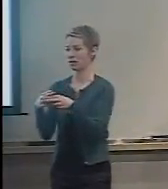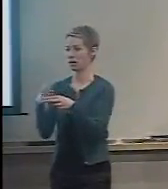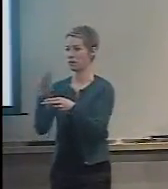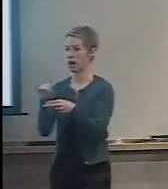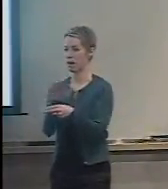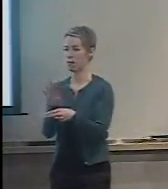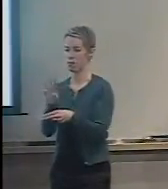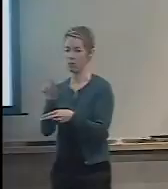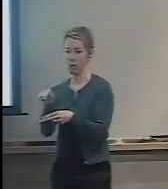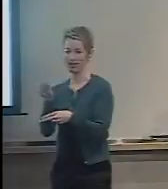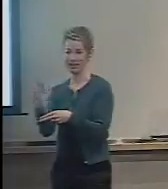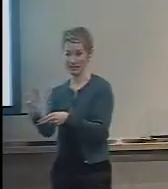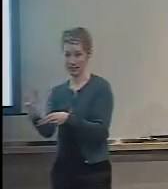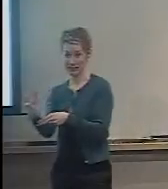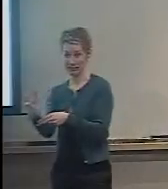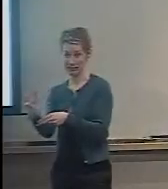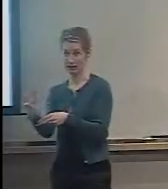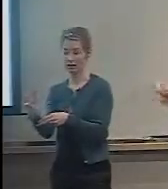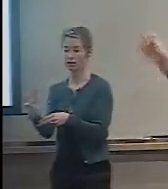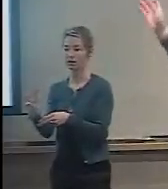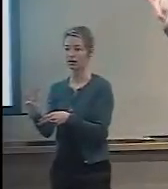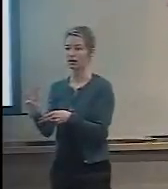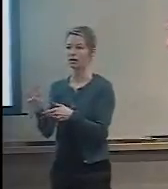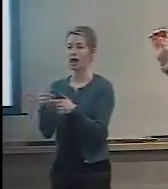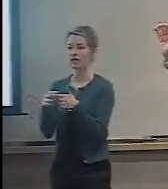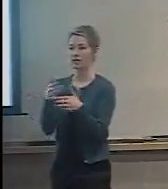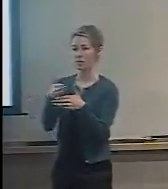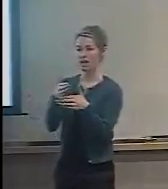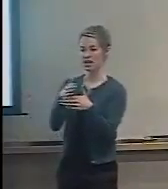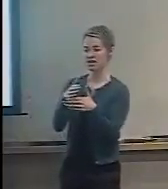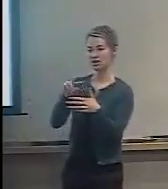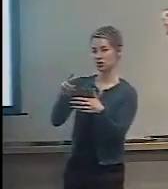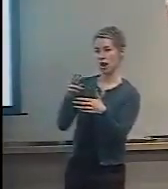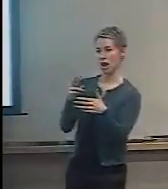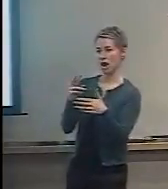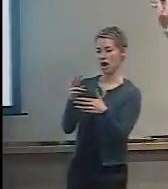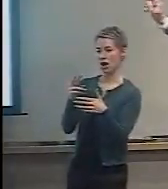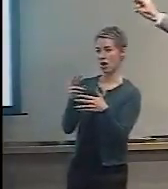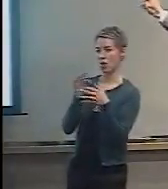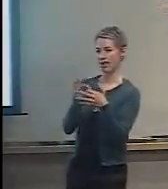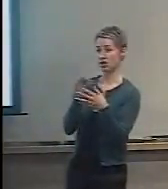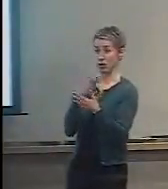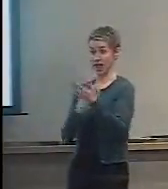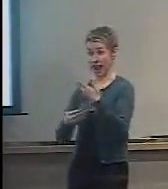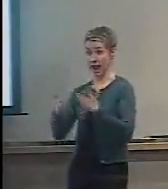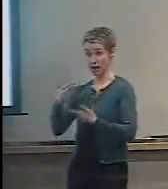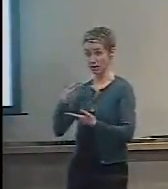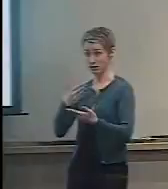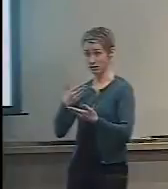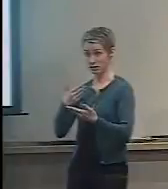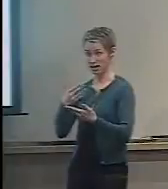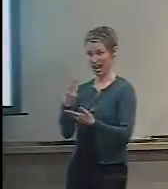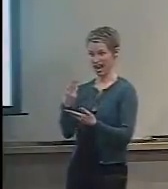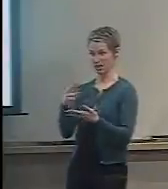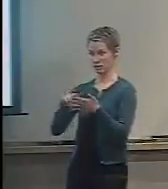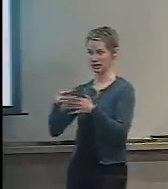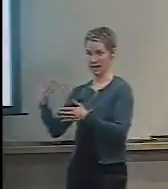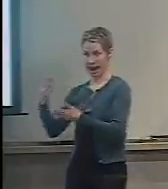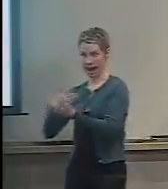0.6. And then we took the mean square error around the head, around the hands, H is for